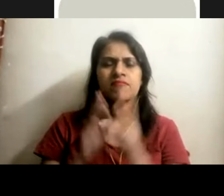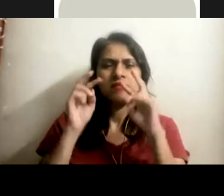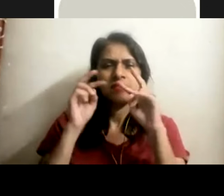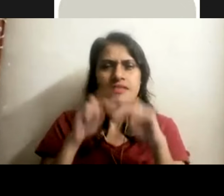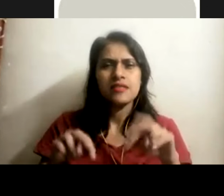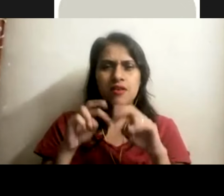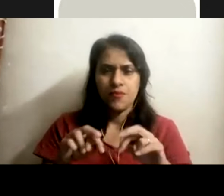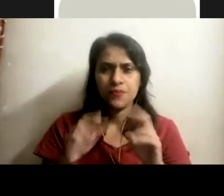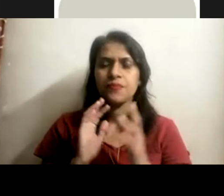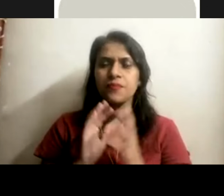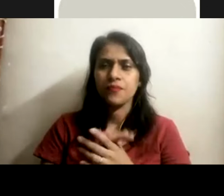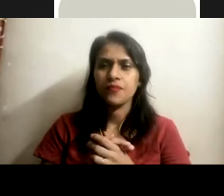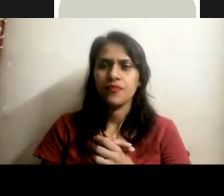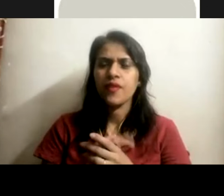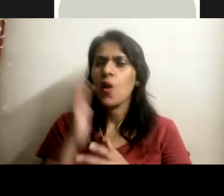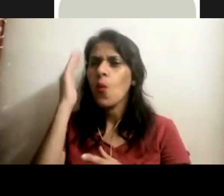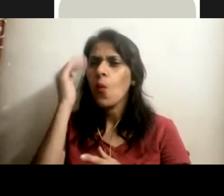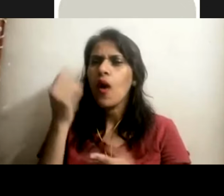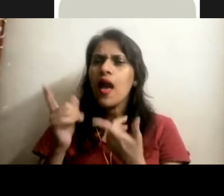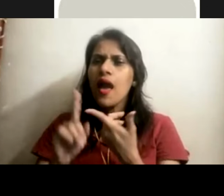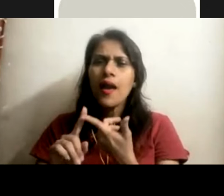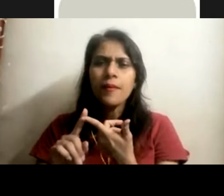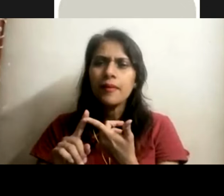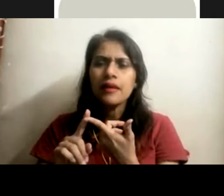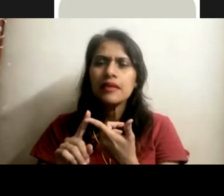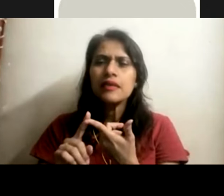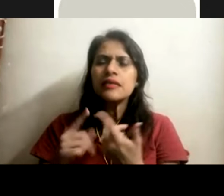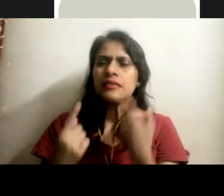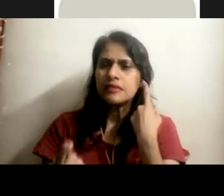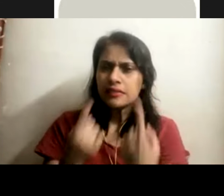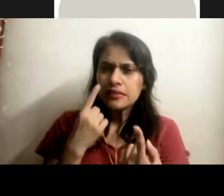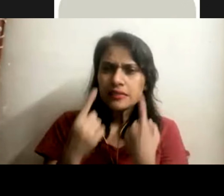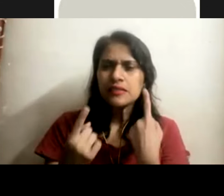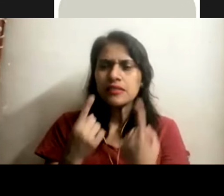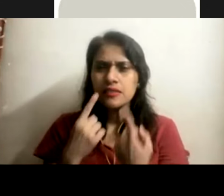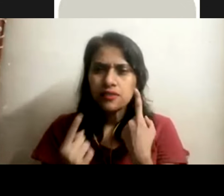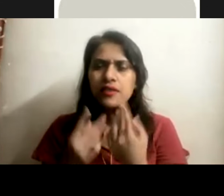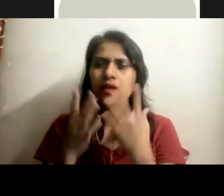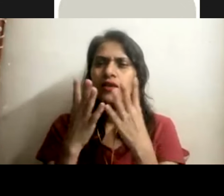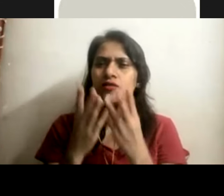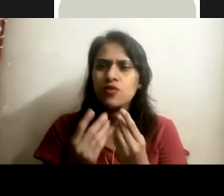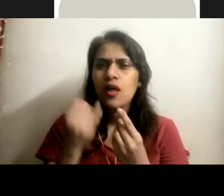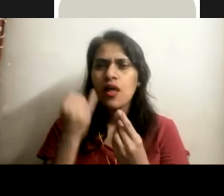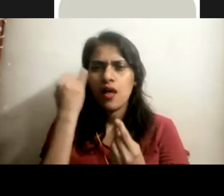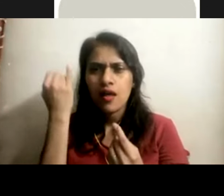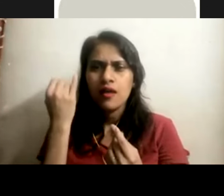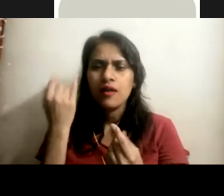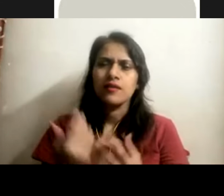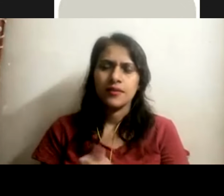mechanisms of why that would happen and try to establish that answer.